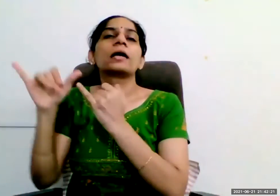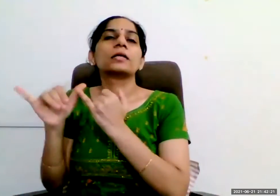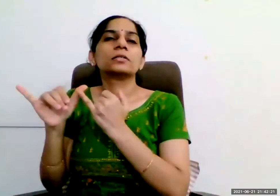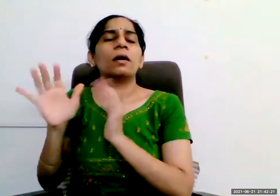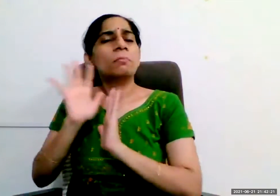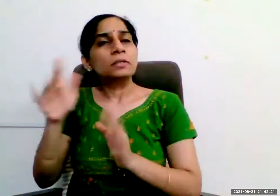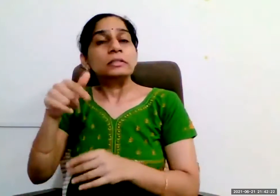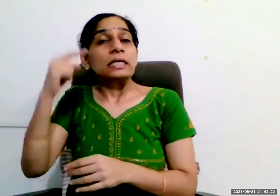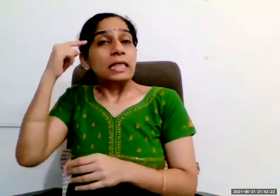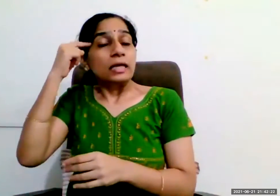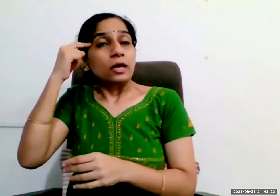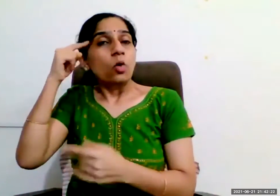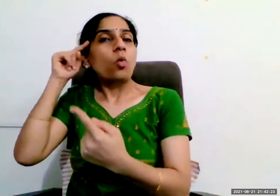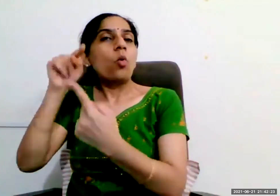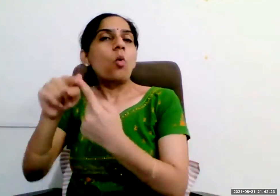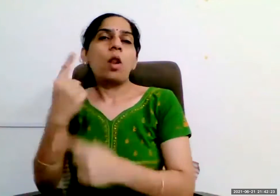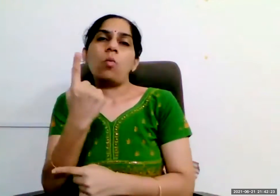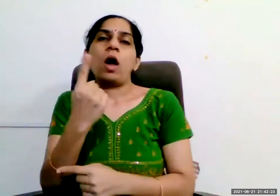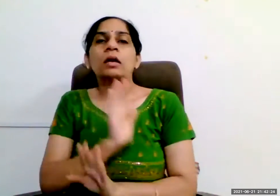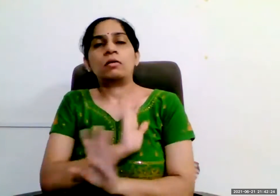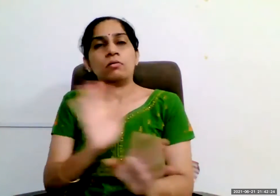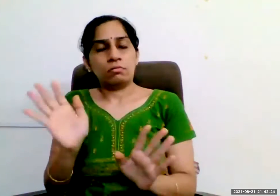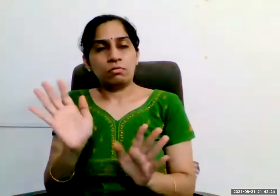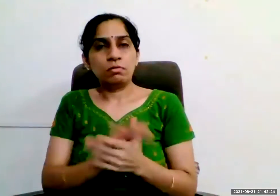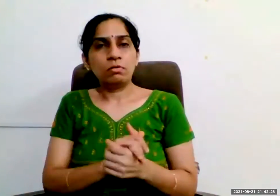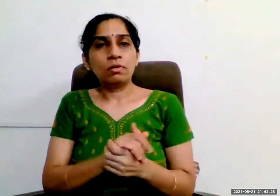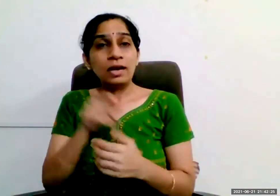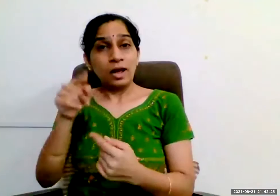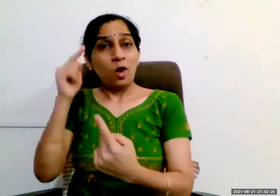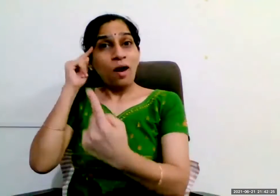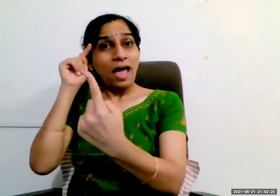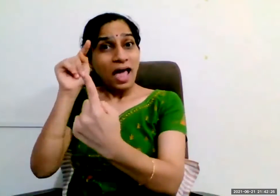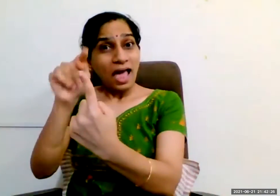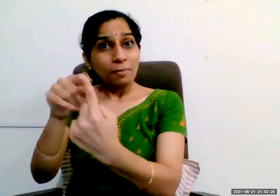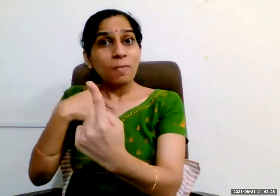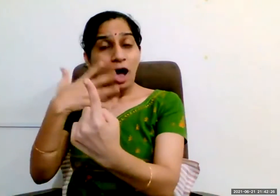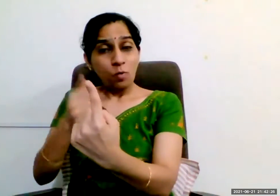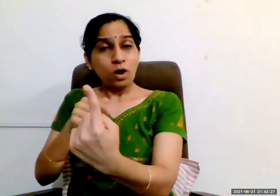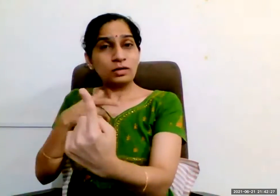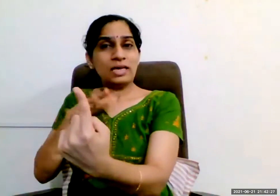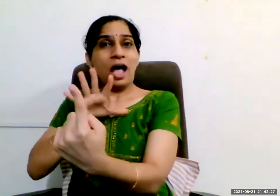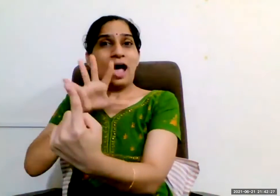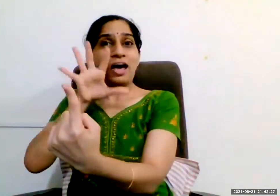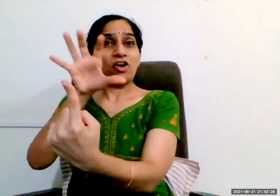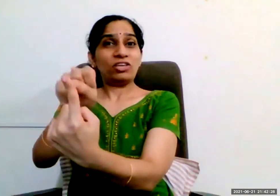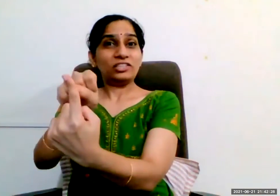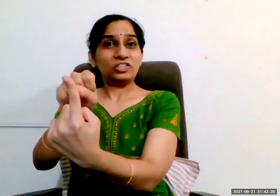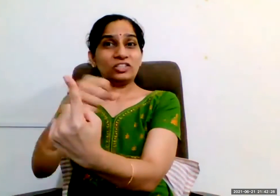in order to follow the law of God, in order to follow the religion, the actual